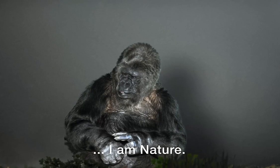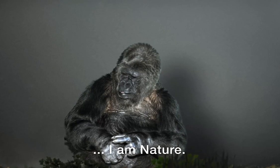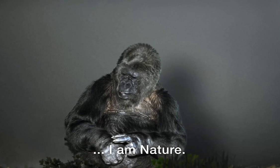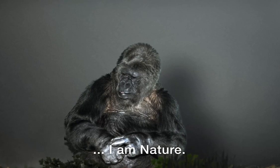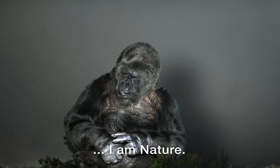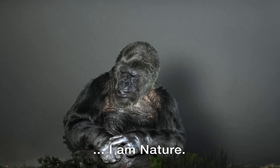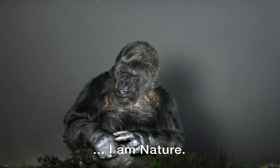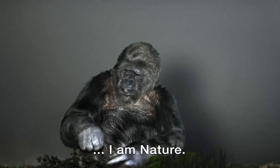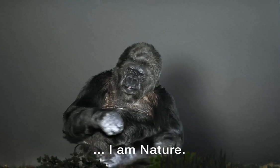am nature.